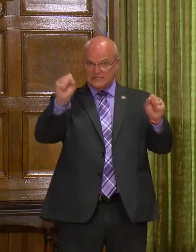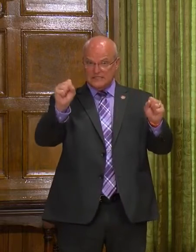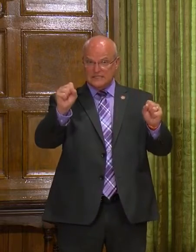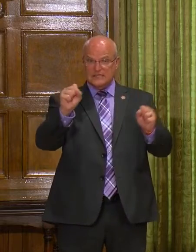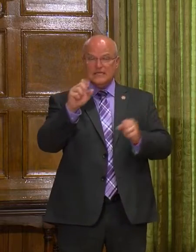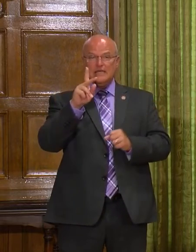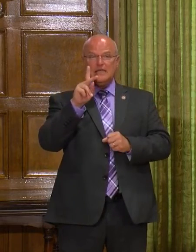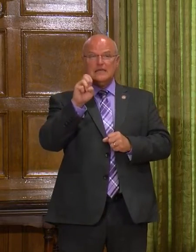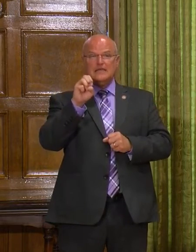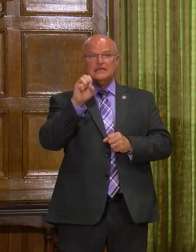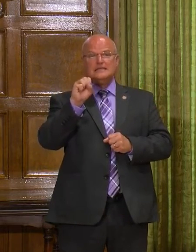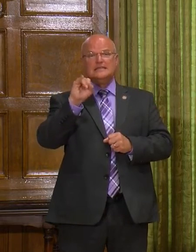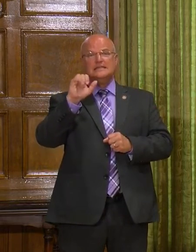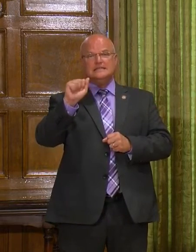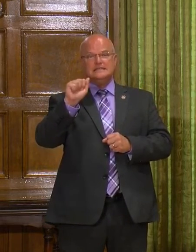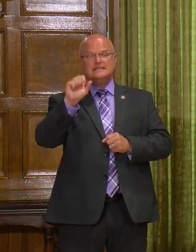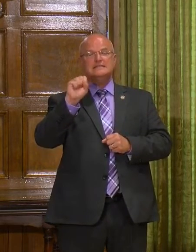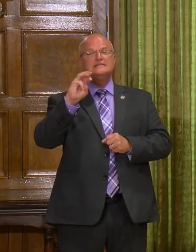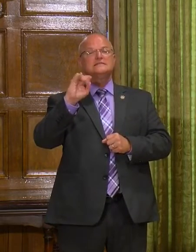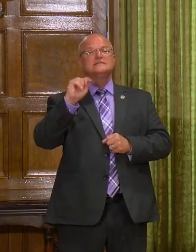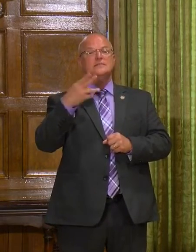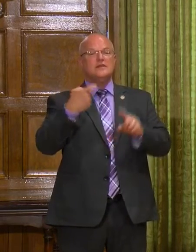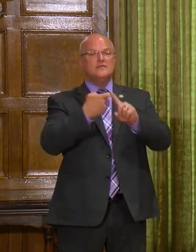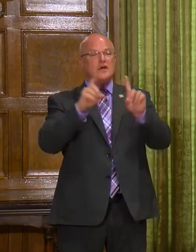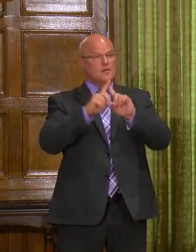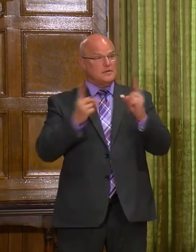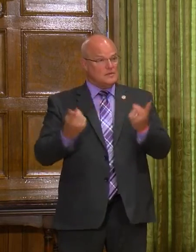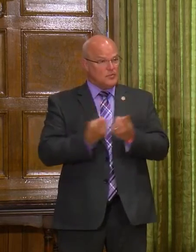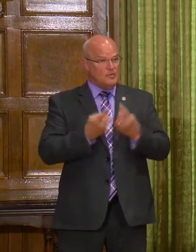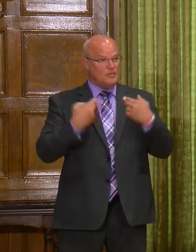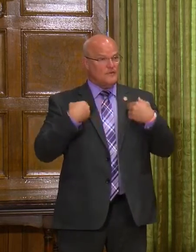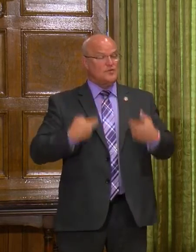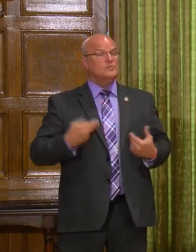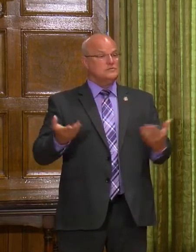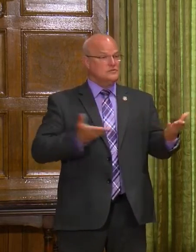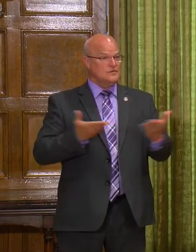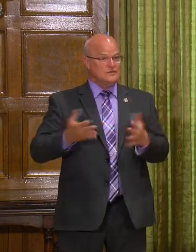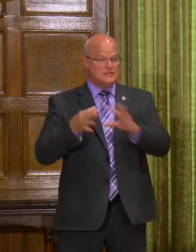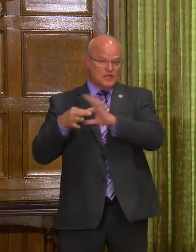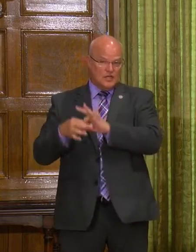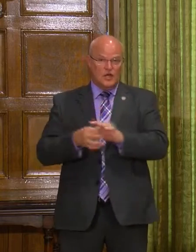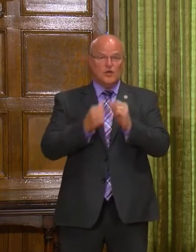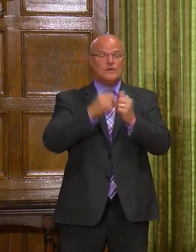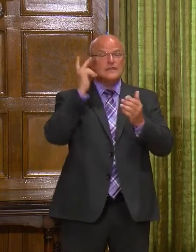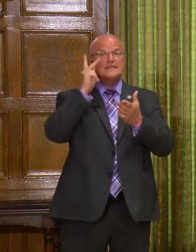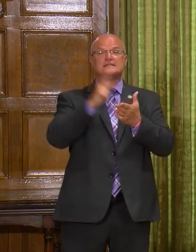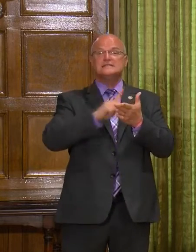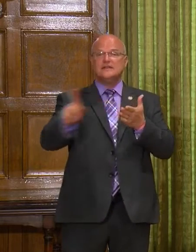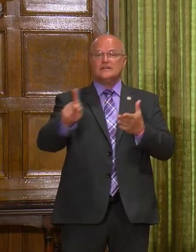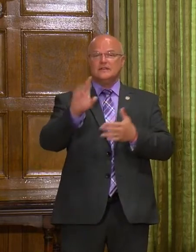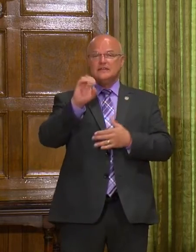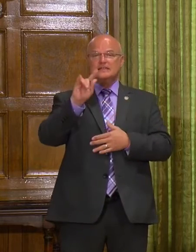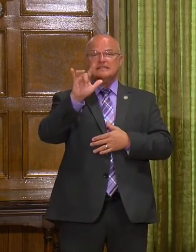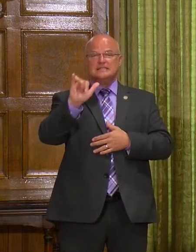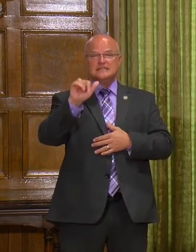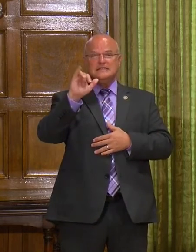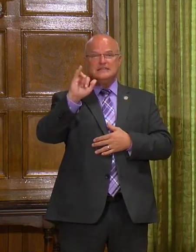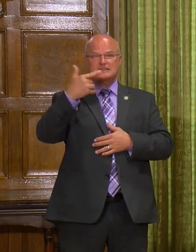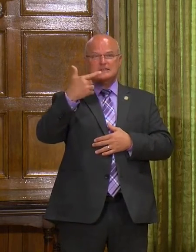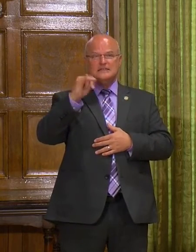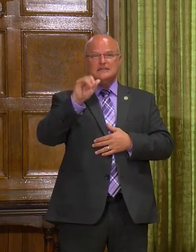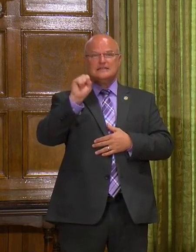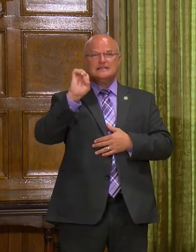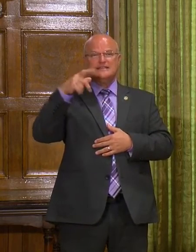and Keisa Smith of Department of Human Services, along with Secretary Cindy Gillespie over